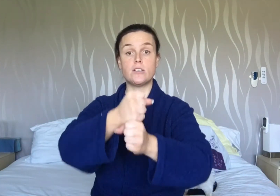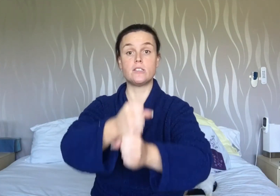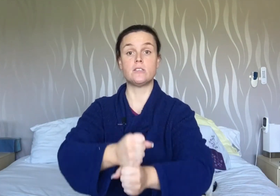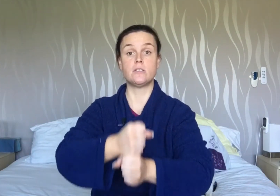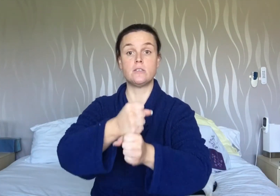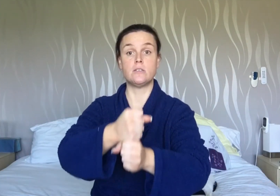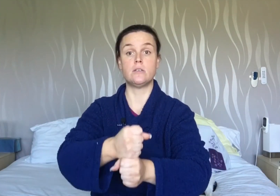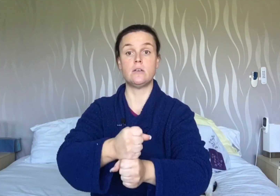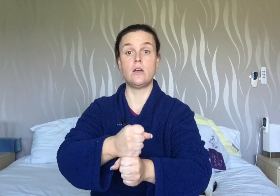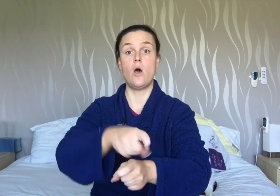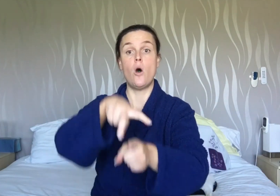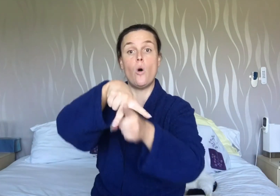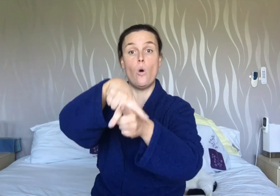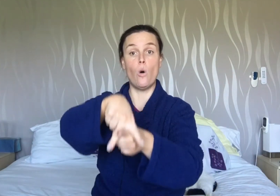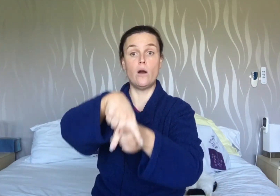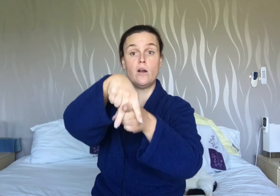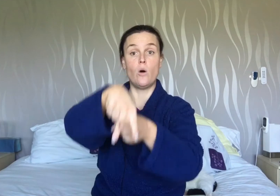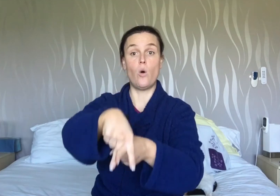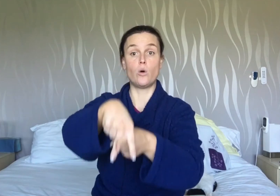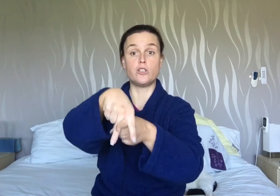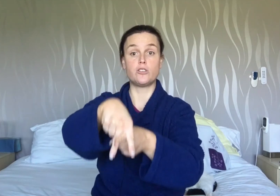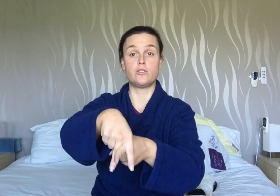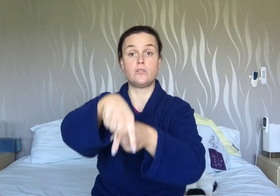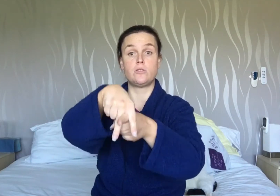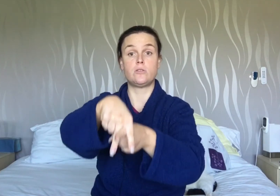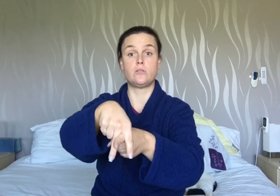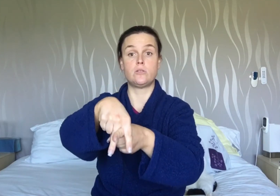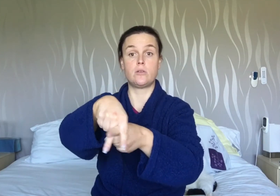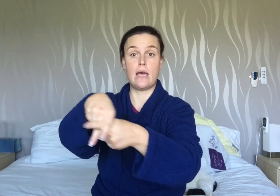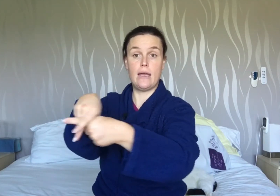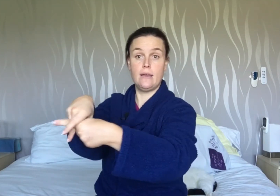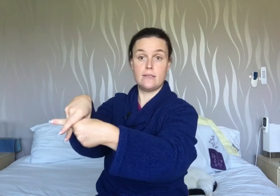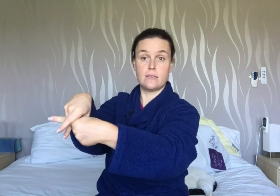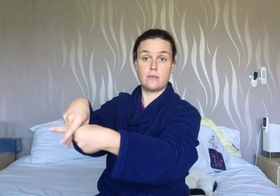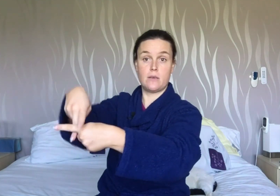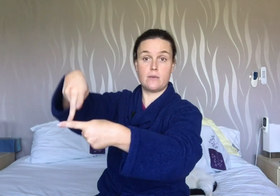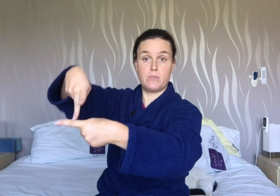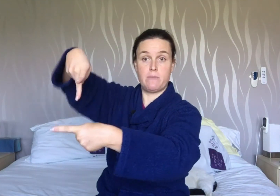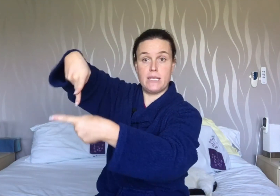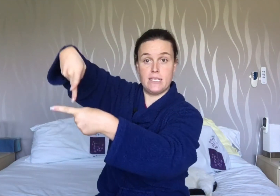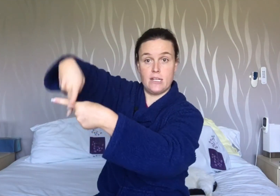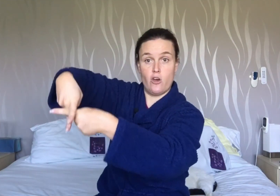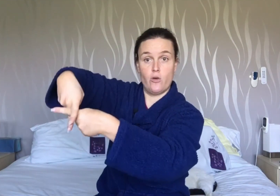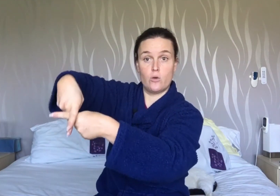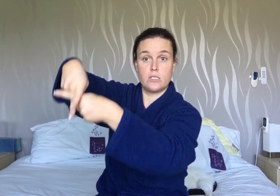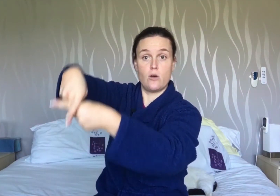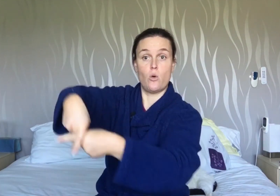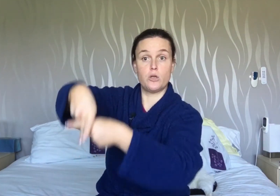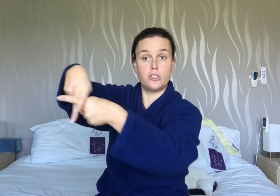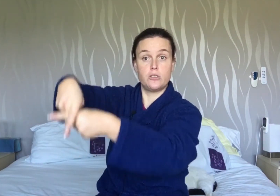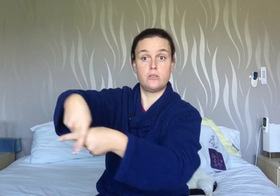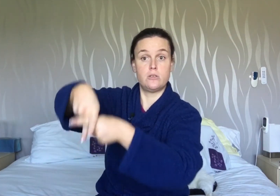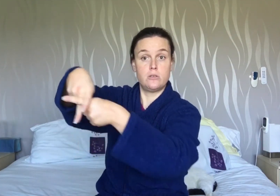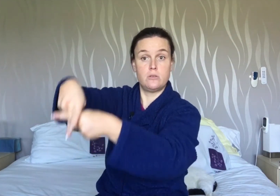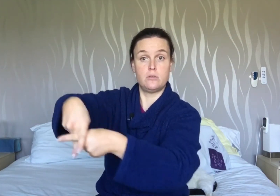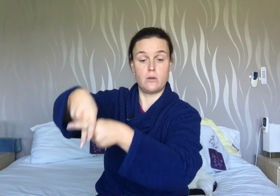Horse. Or horse. Okay, it's somebody sitting on the horse. Horse. Okay.